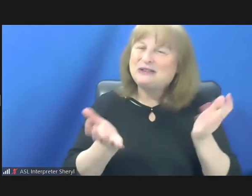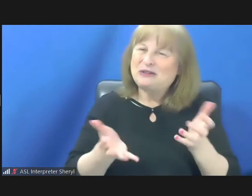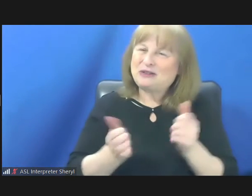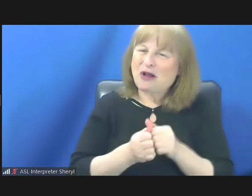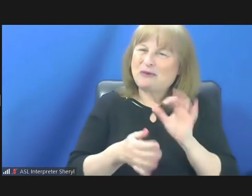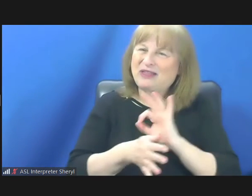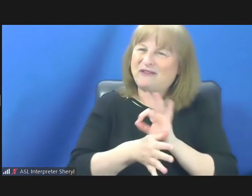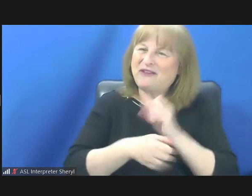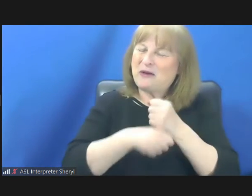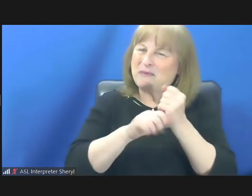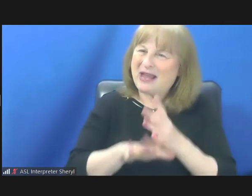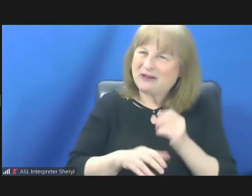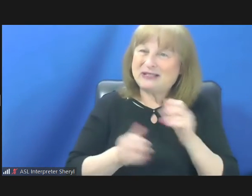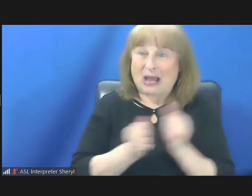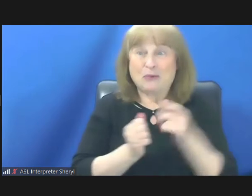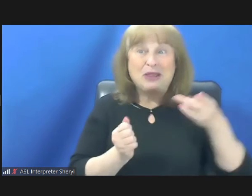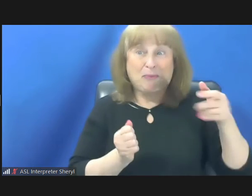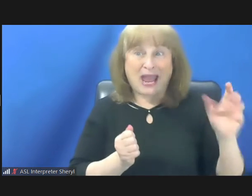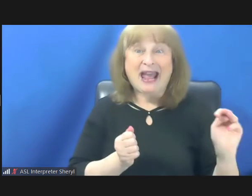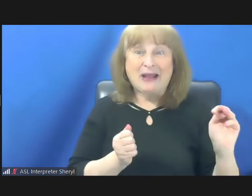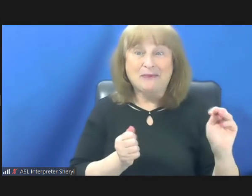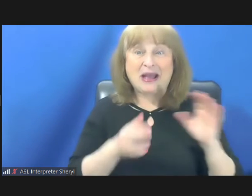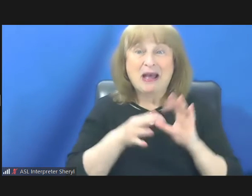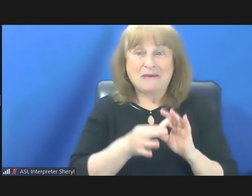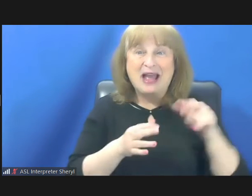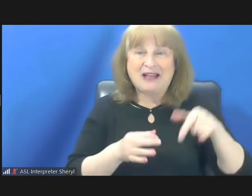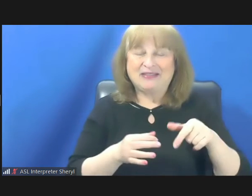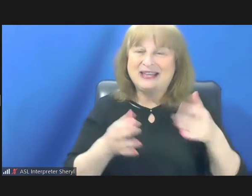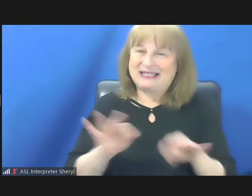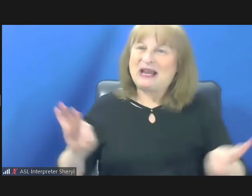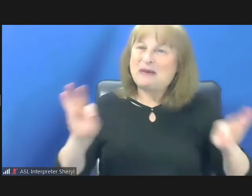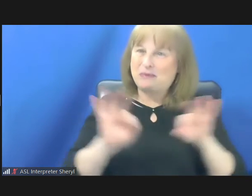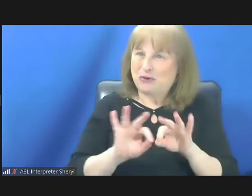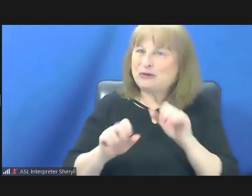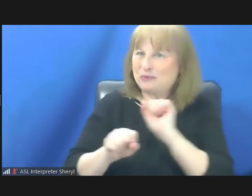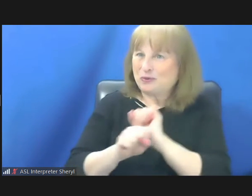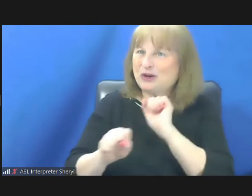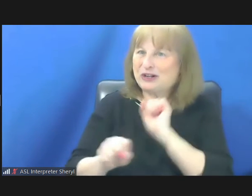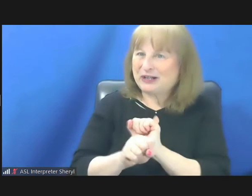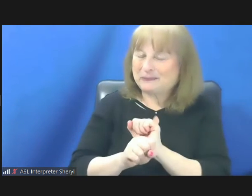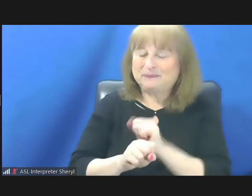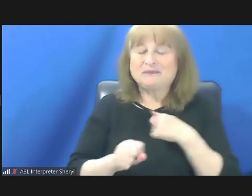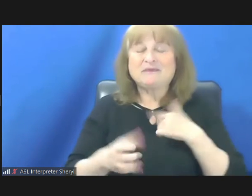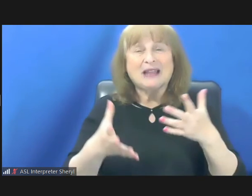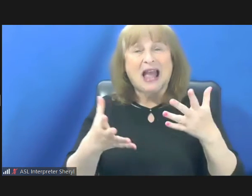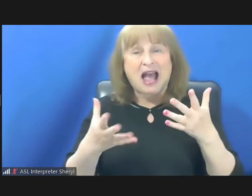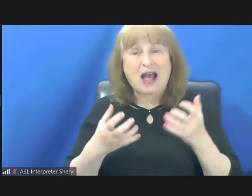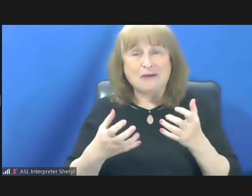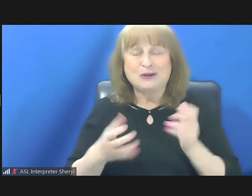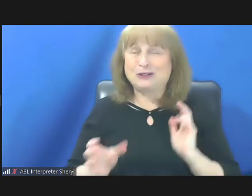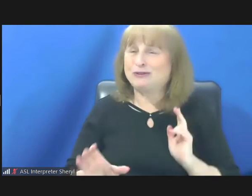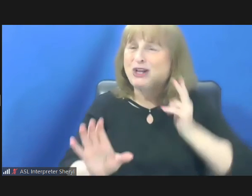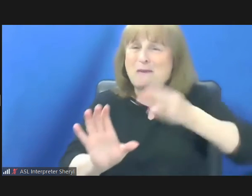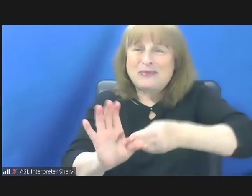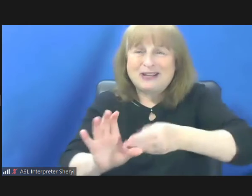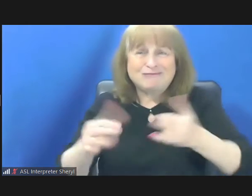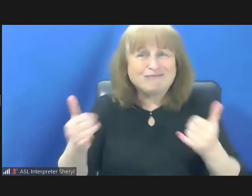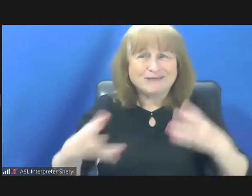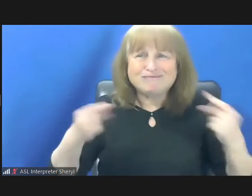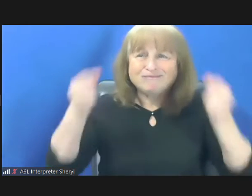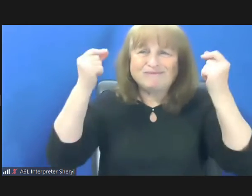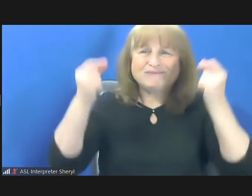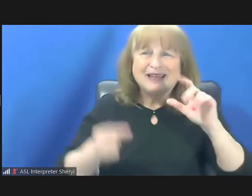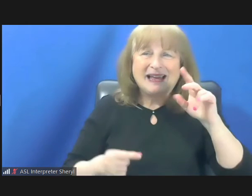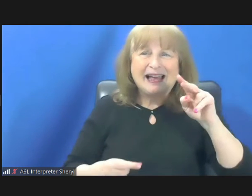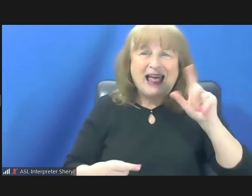the filmmakers and with Pam about this important body of work. So I want to just jump right in, Lina and